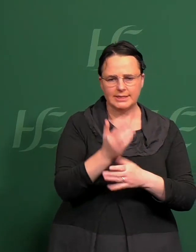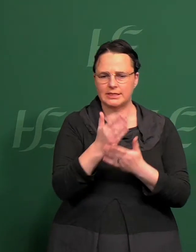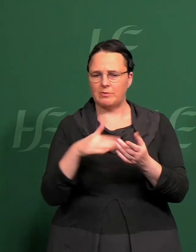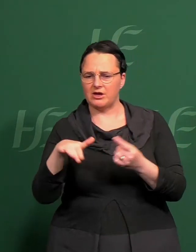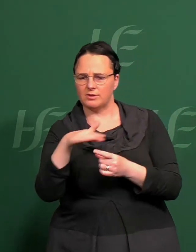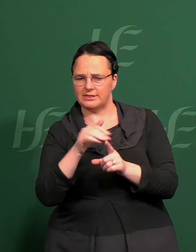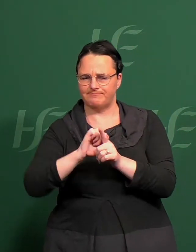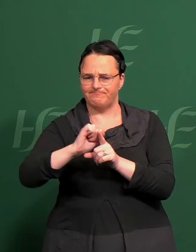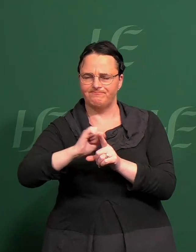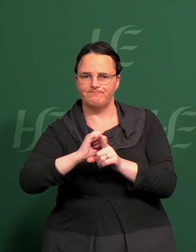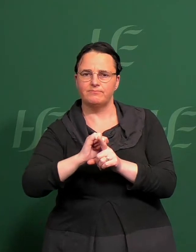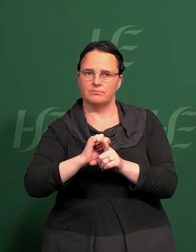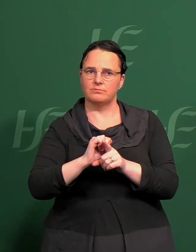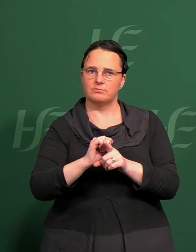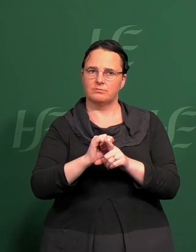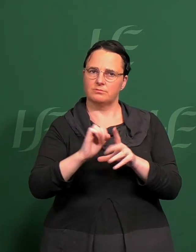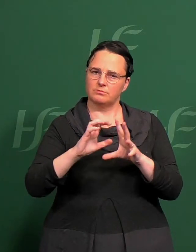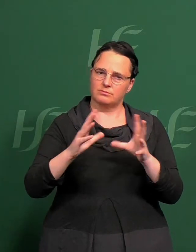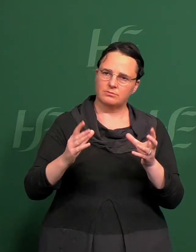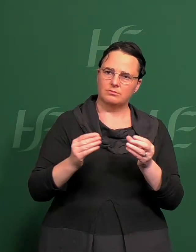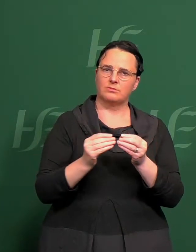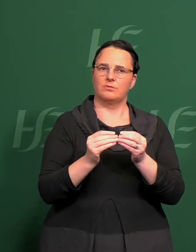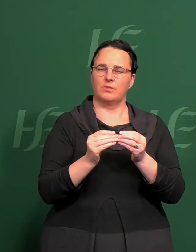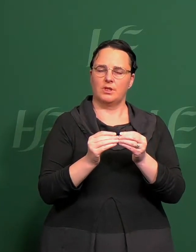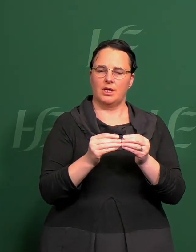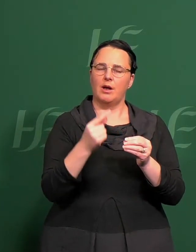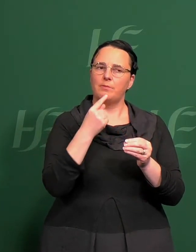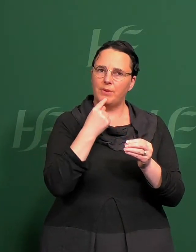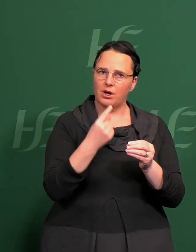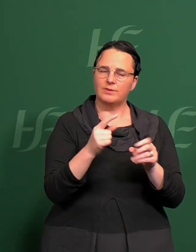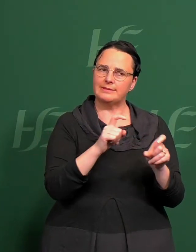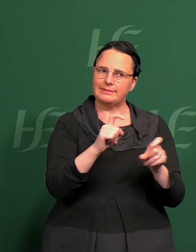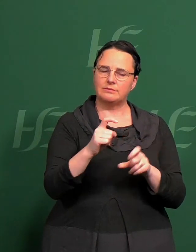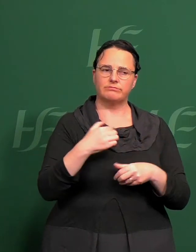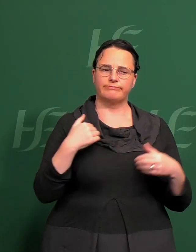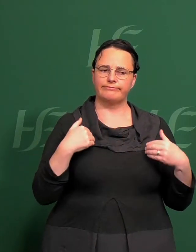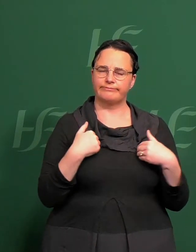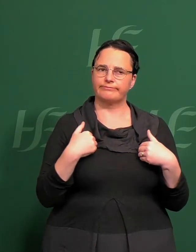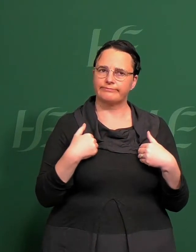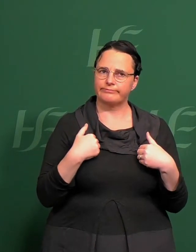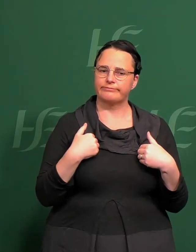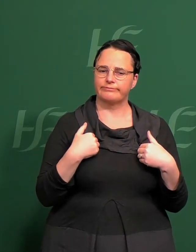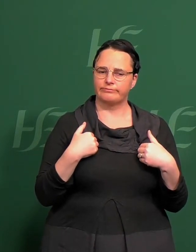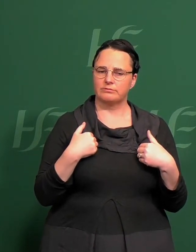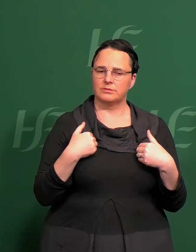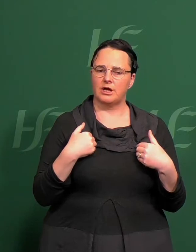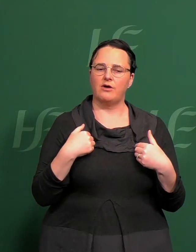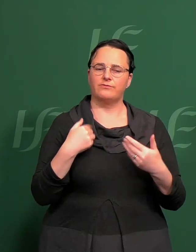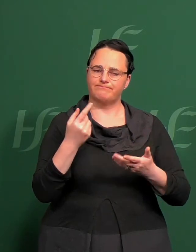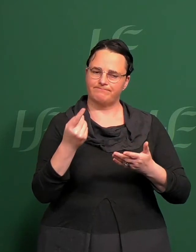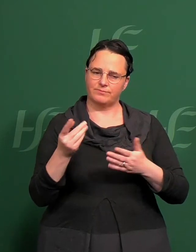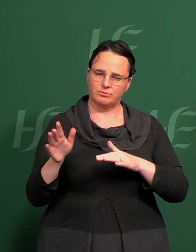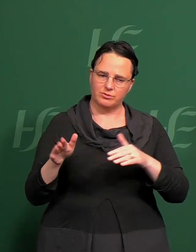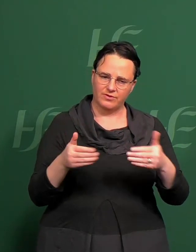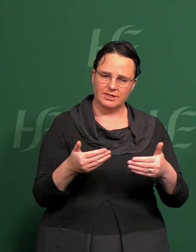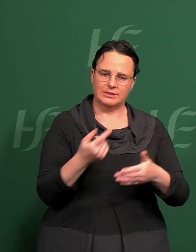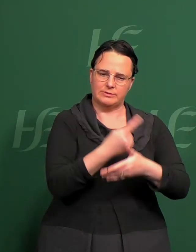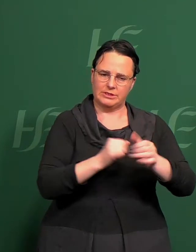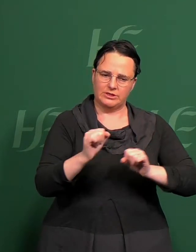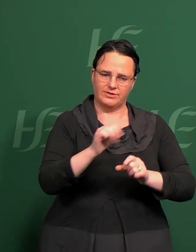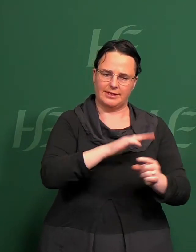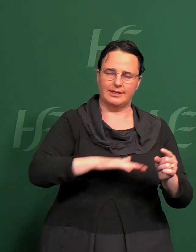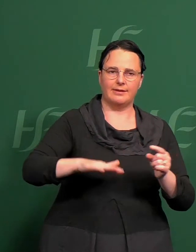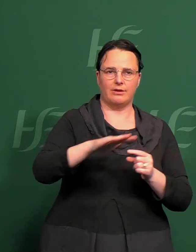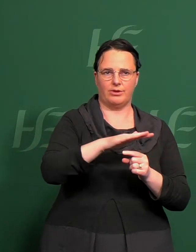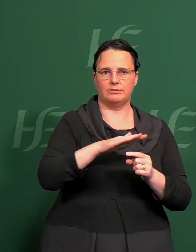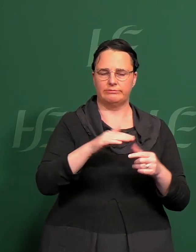area. However, we still have concerns related to the delivery of disability services in this area.